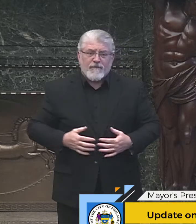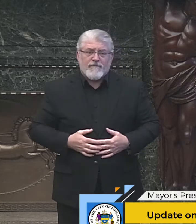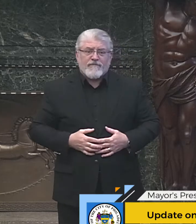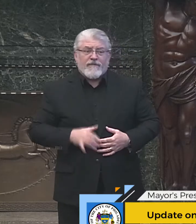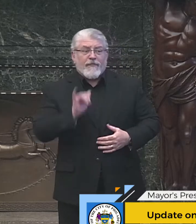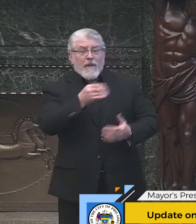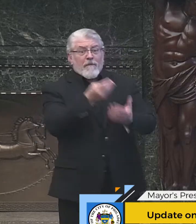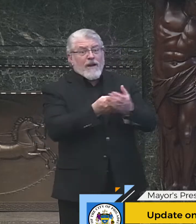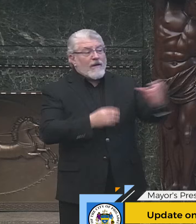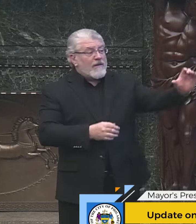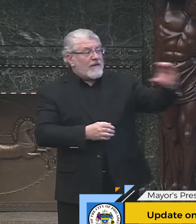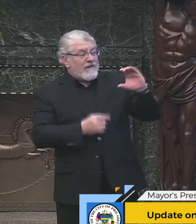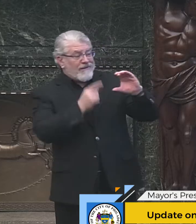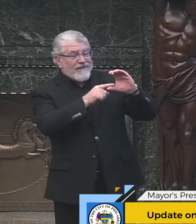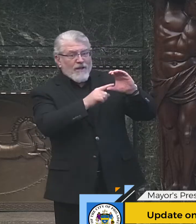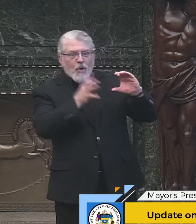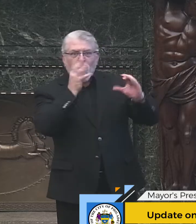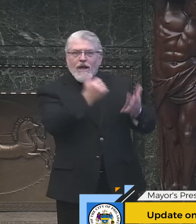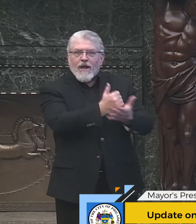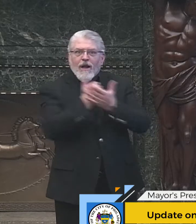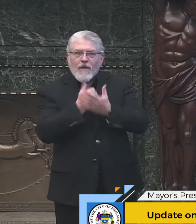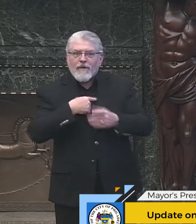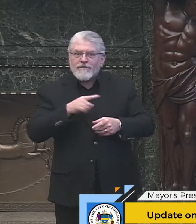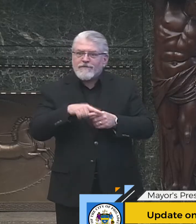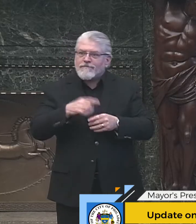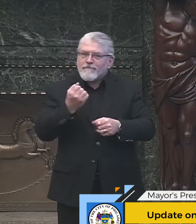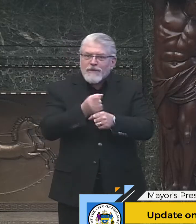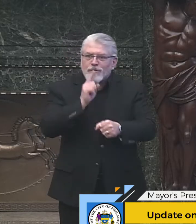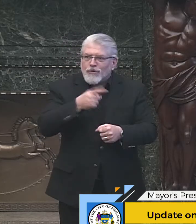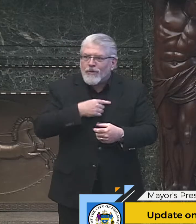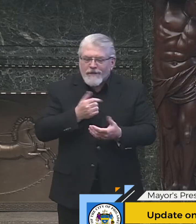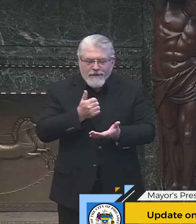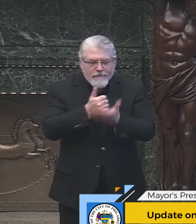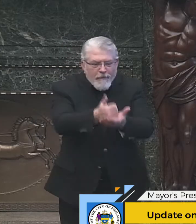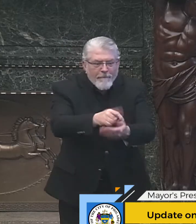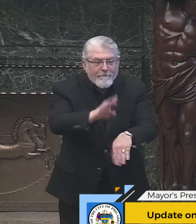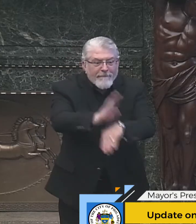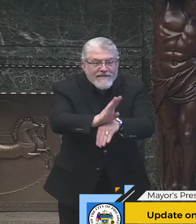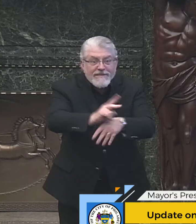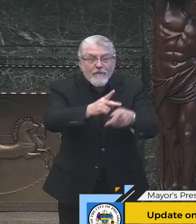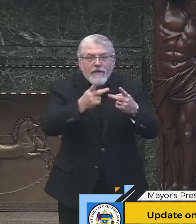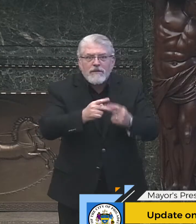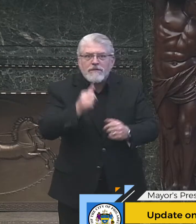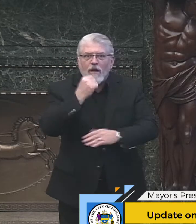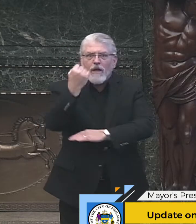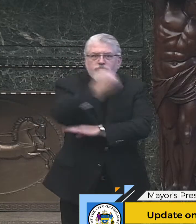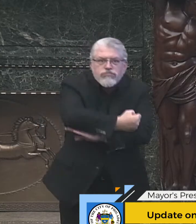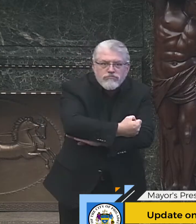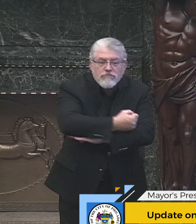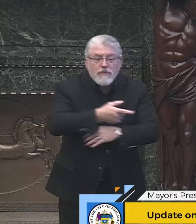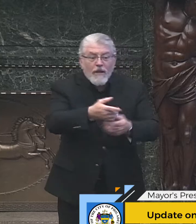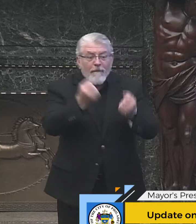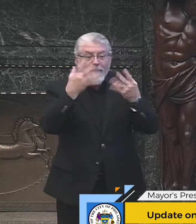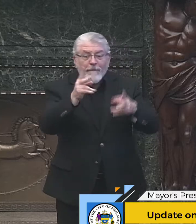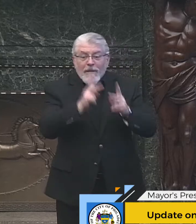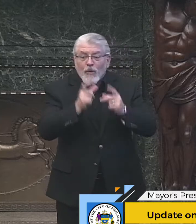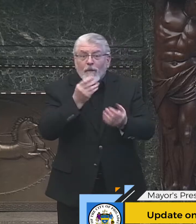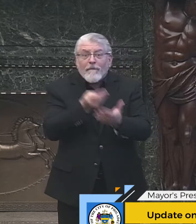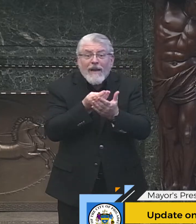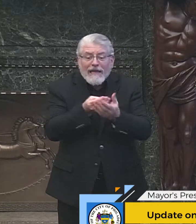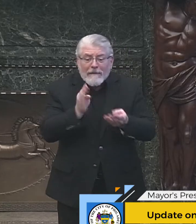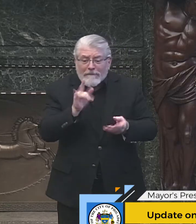fallout of this crisis. This funding will support those most critically impacted by the crisis: financially vulnerable